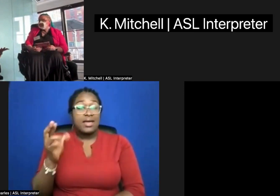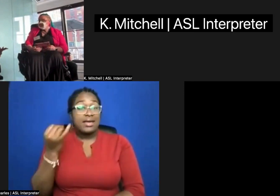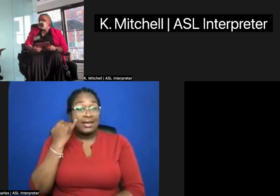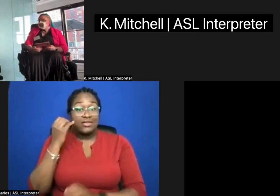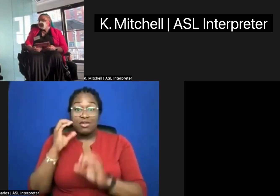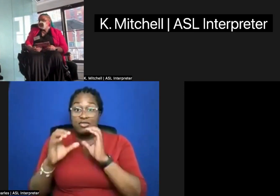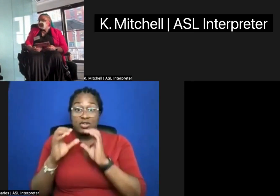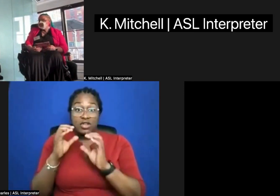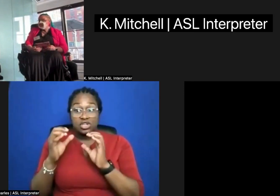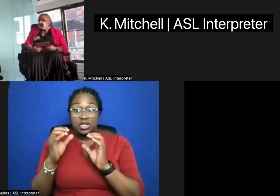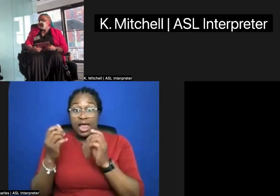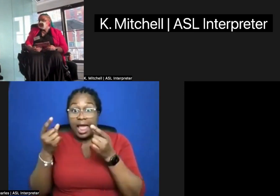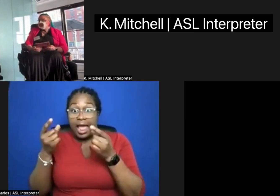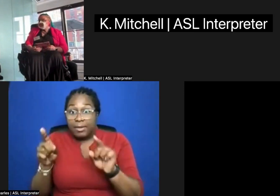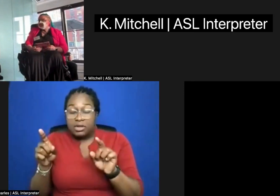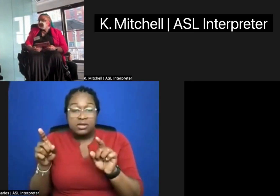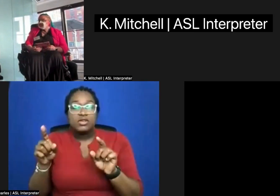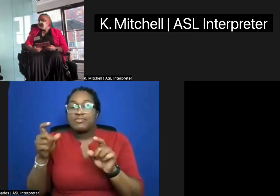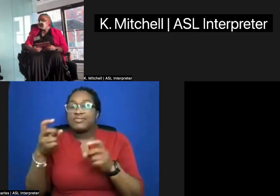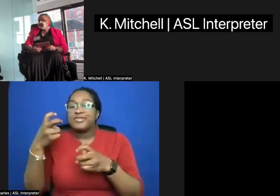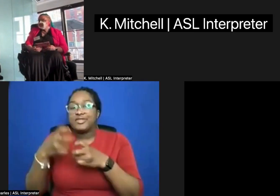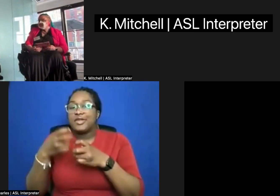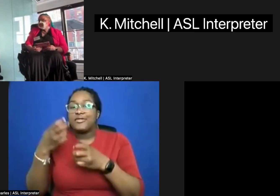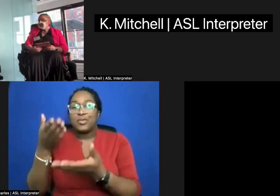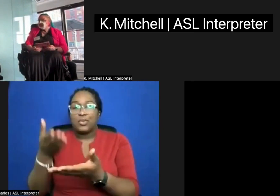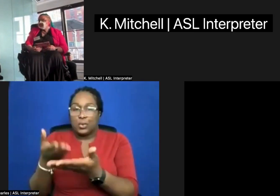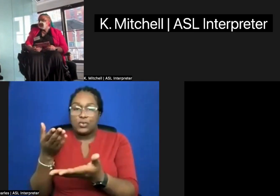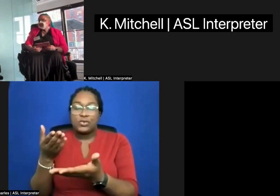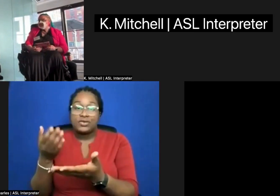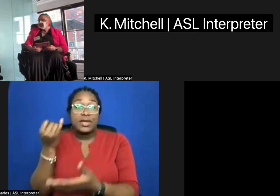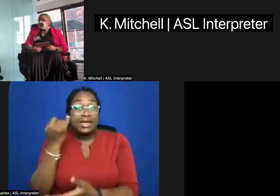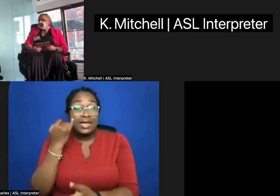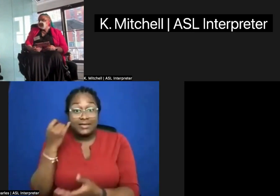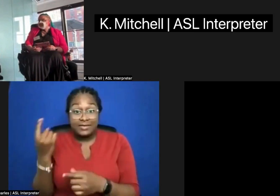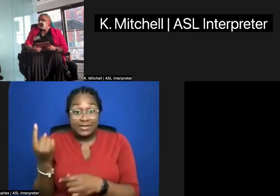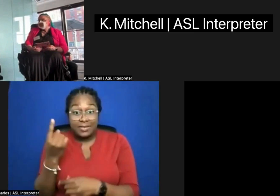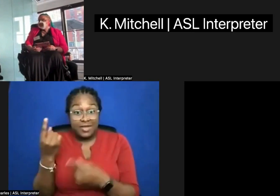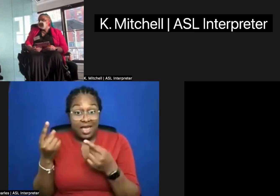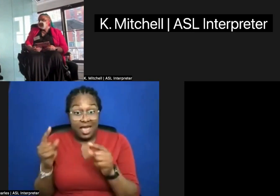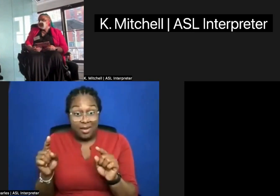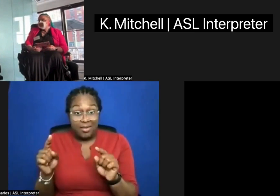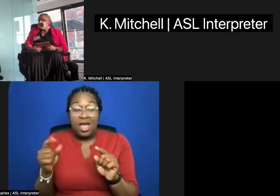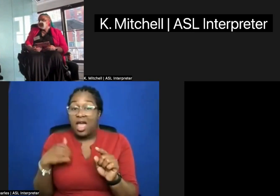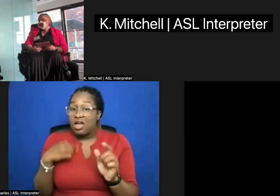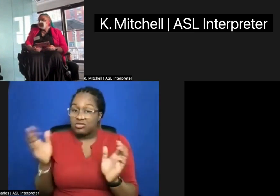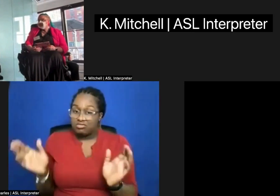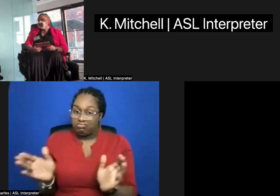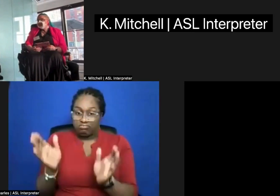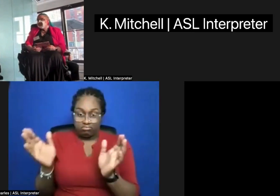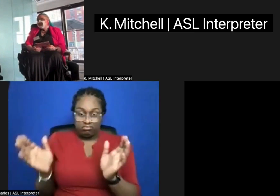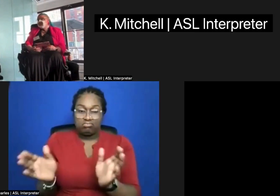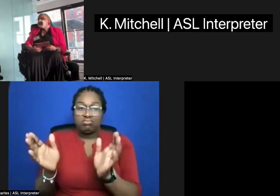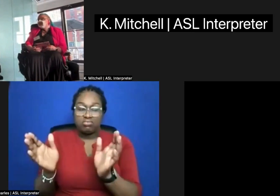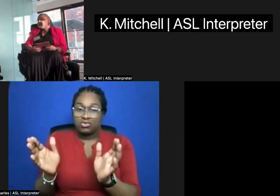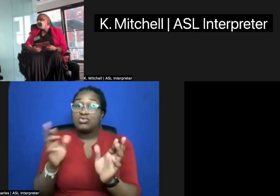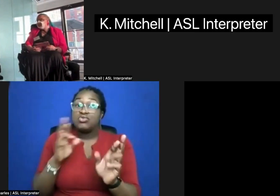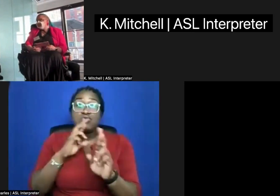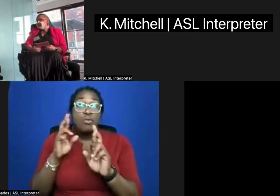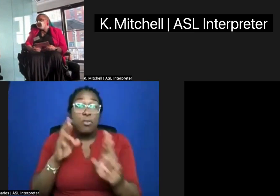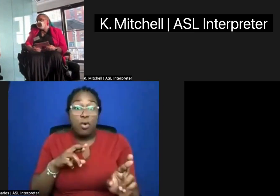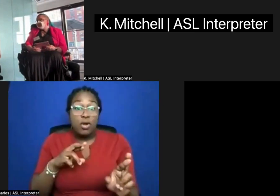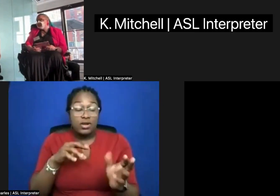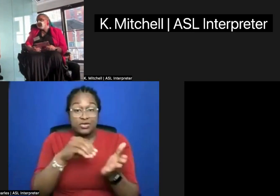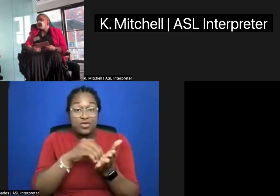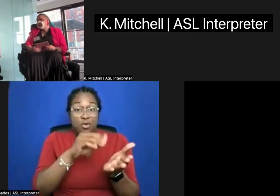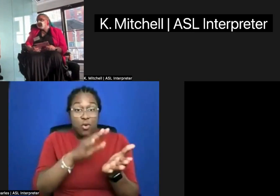all. So if you do say something, I encourage you to do so, and then I also encourage you to record it. Because you do.